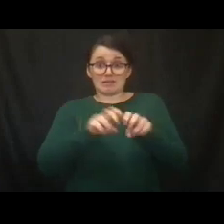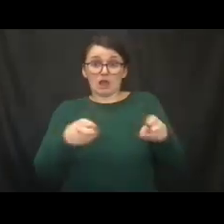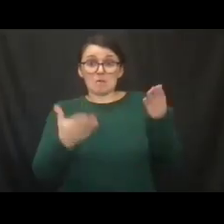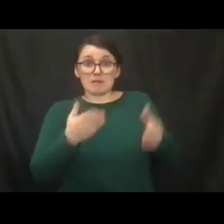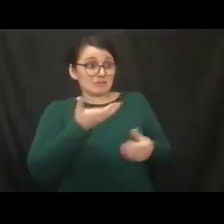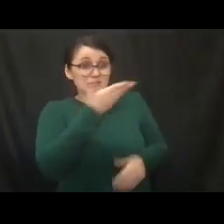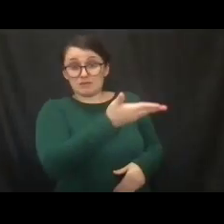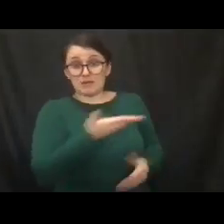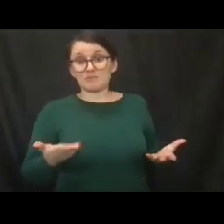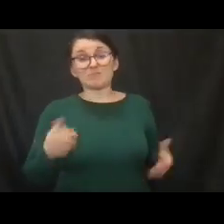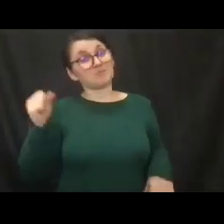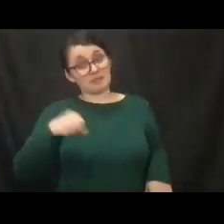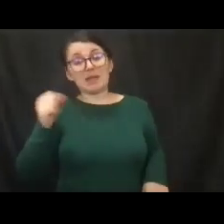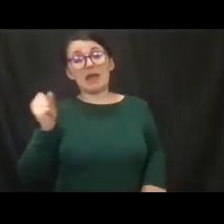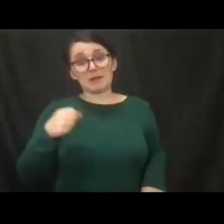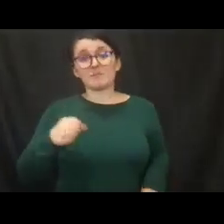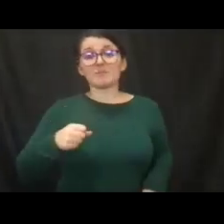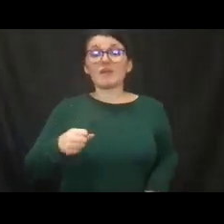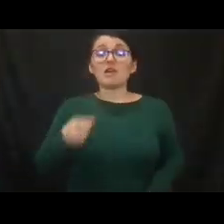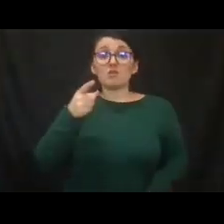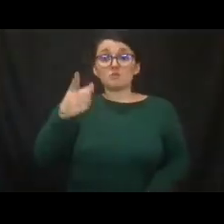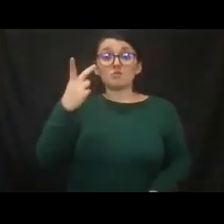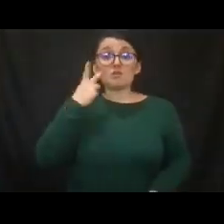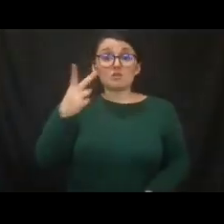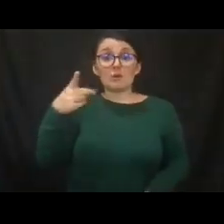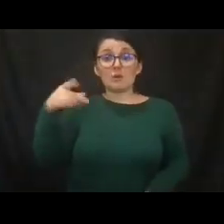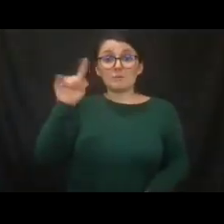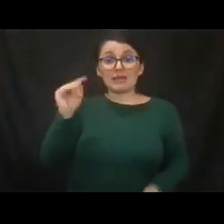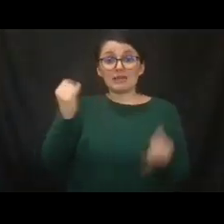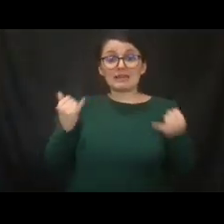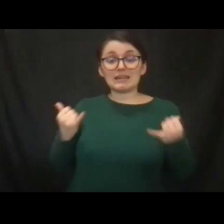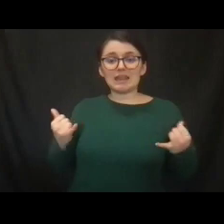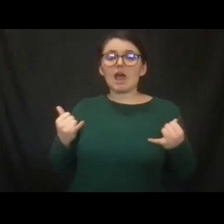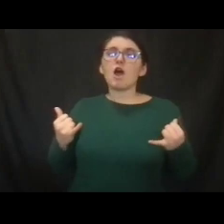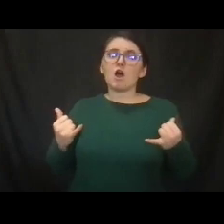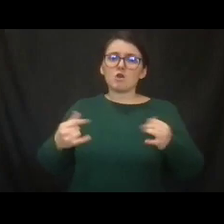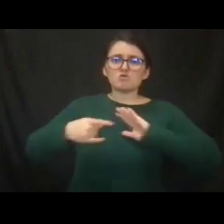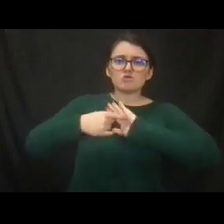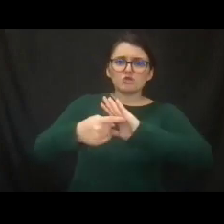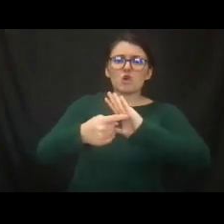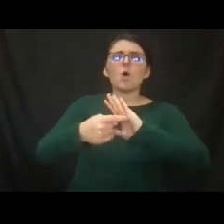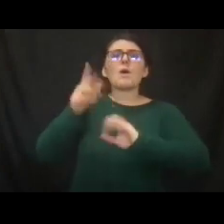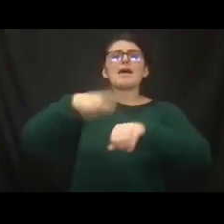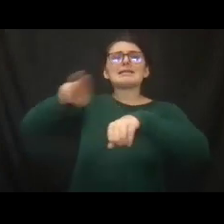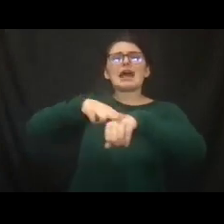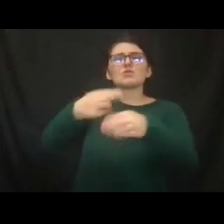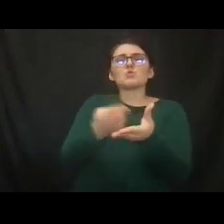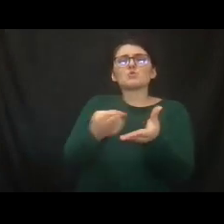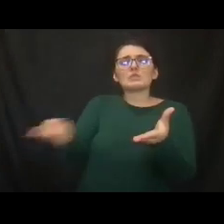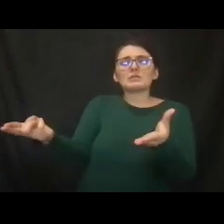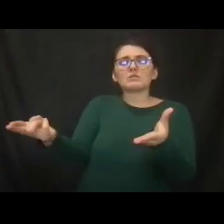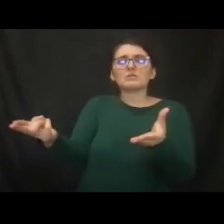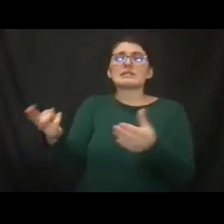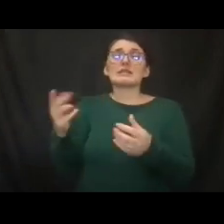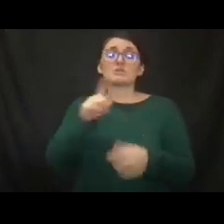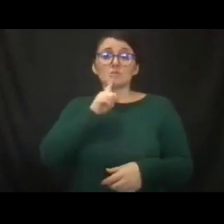that you saw in the pit today represents a massive amount of natural resources. So it takes